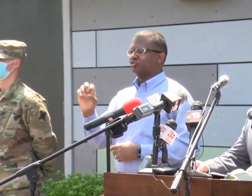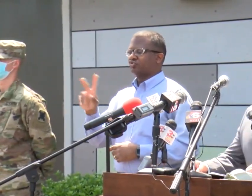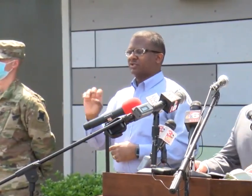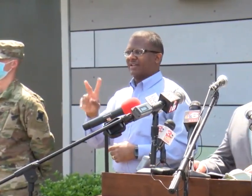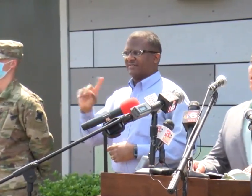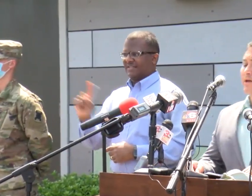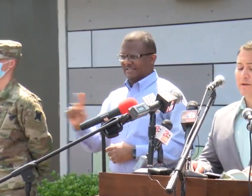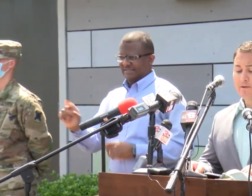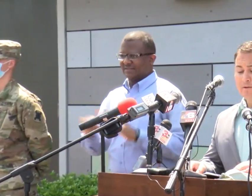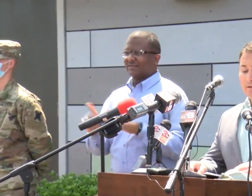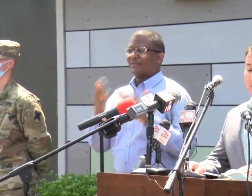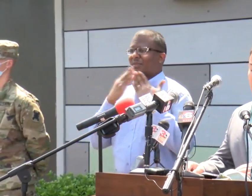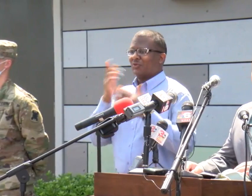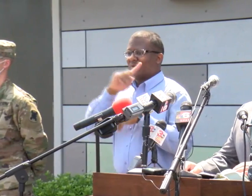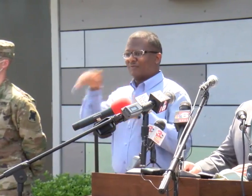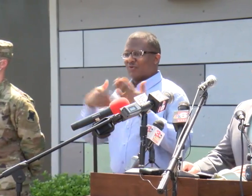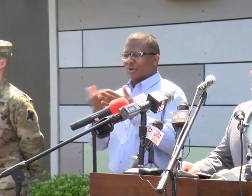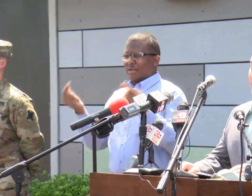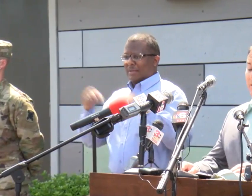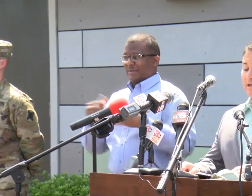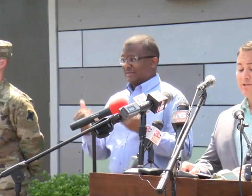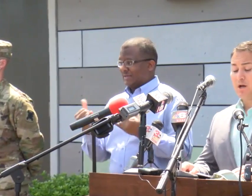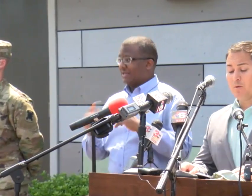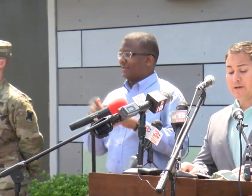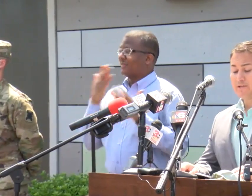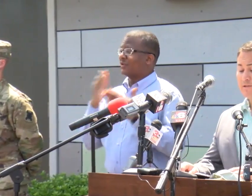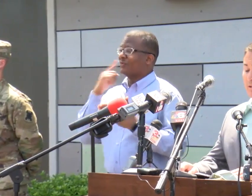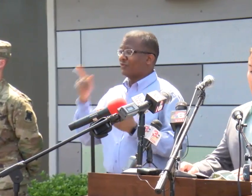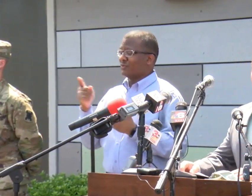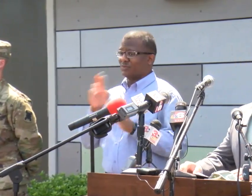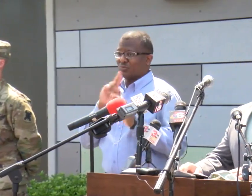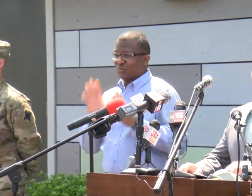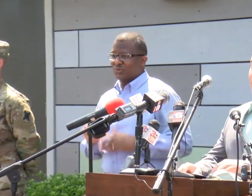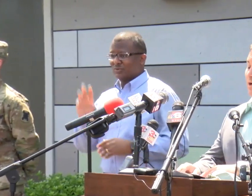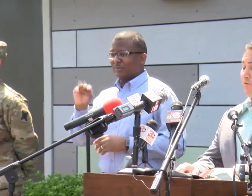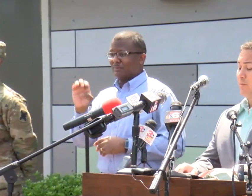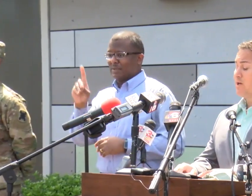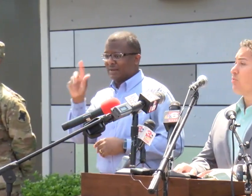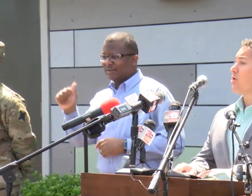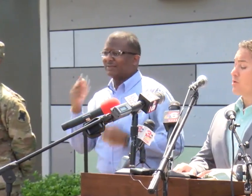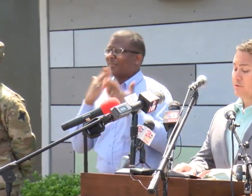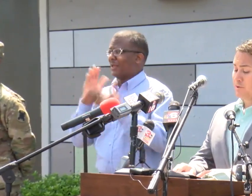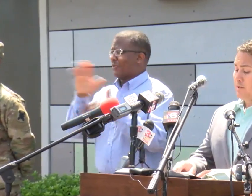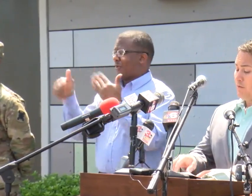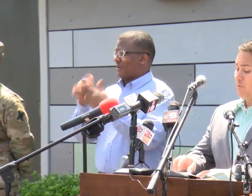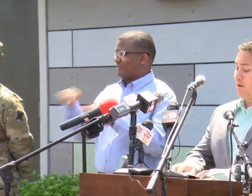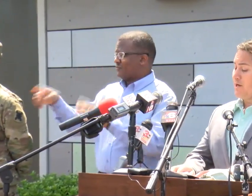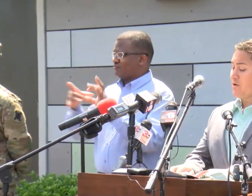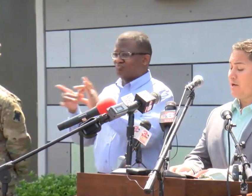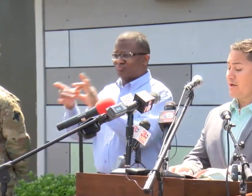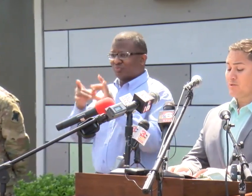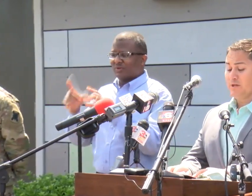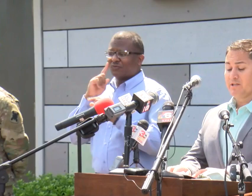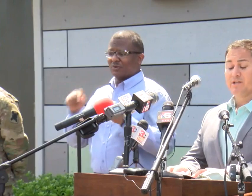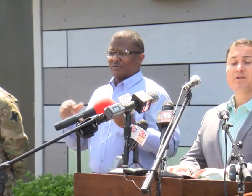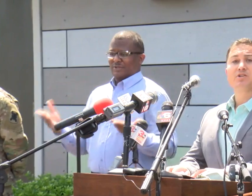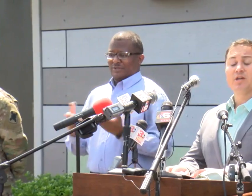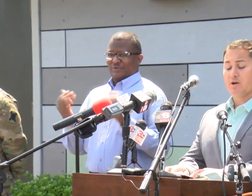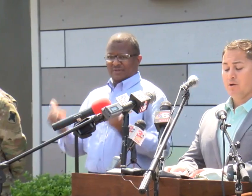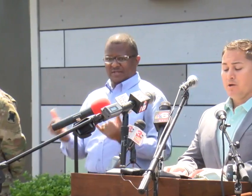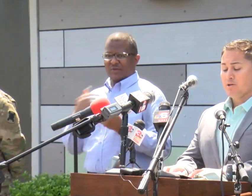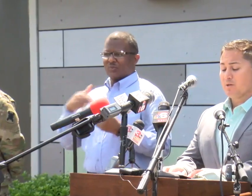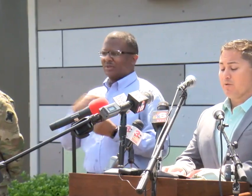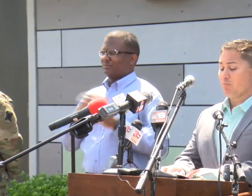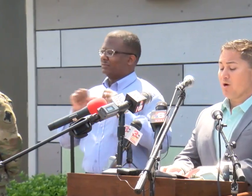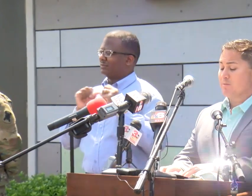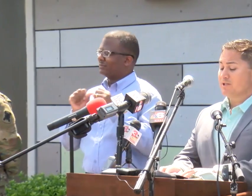thank you for all being here today. Thank you for the media, as always. We want to thank all of our media partners for being here today as we continue to